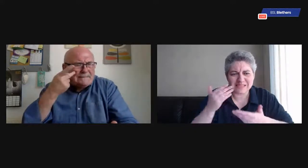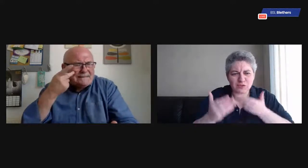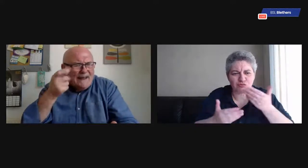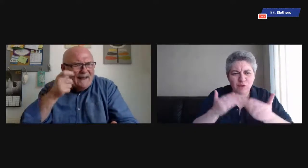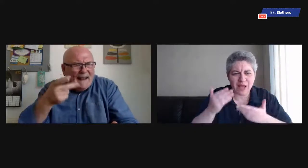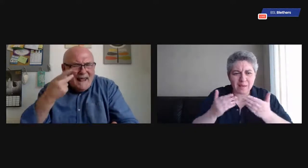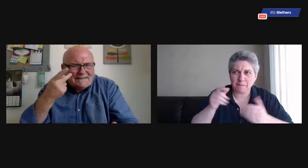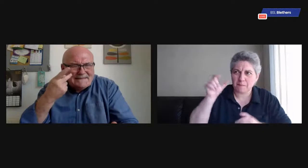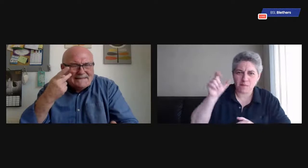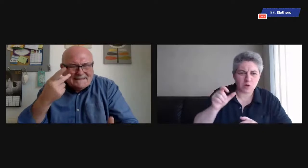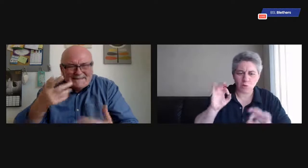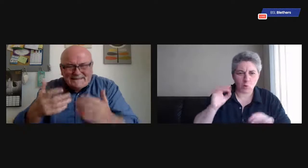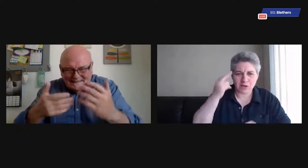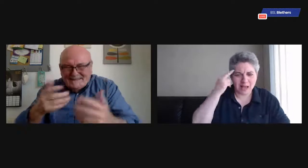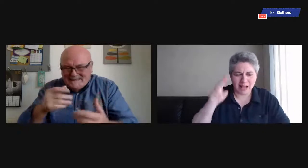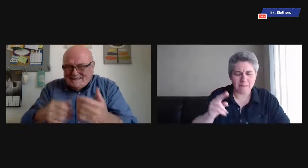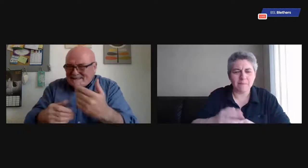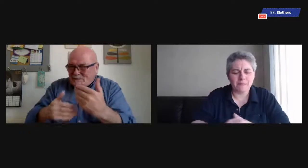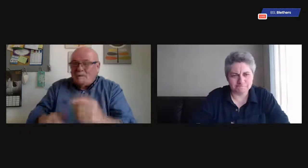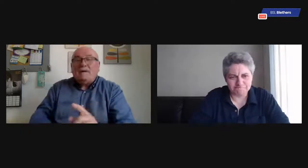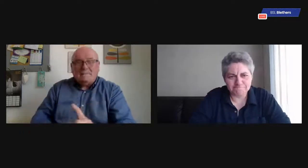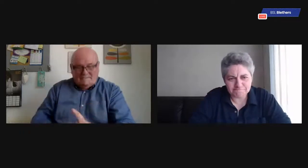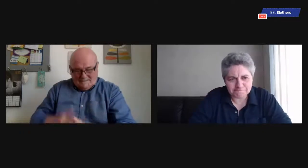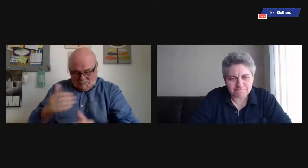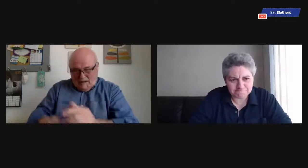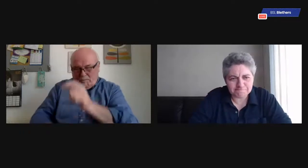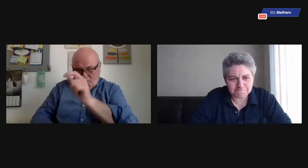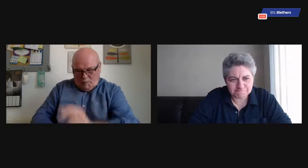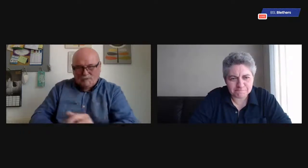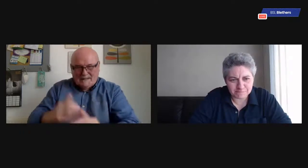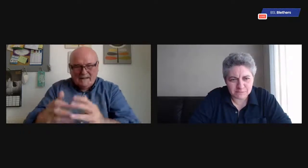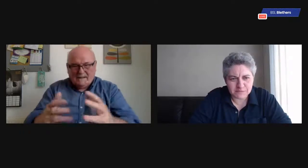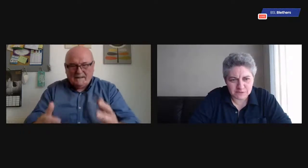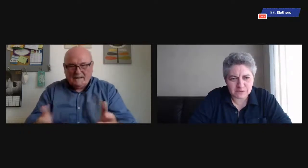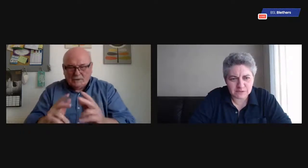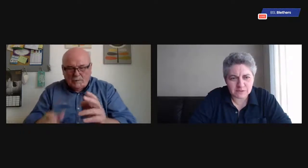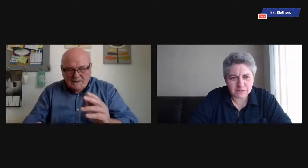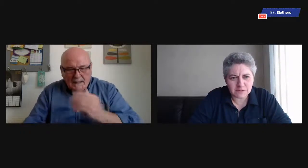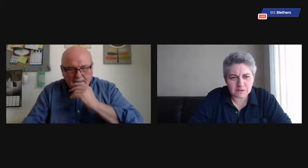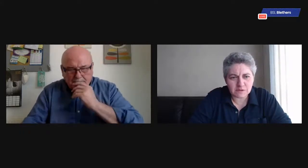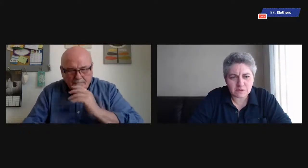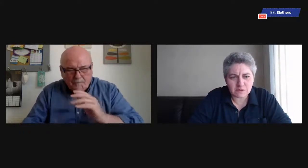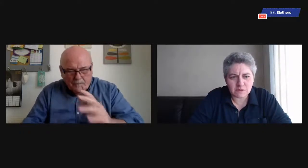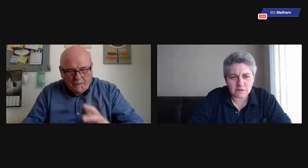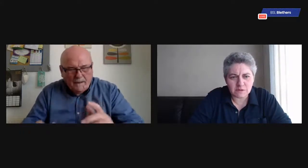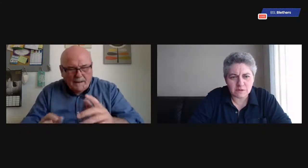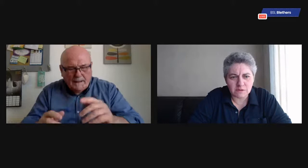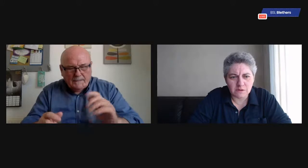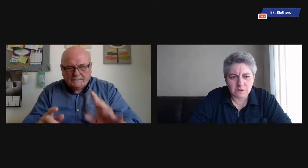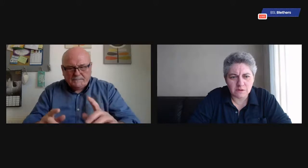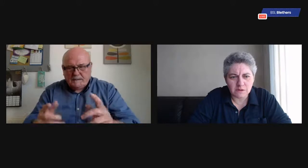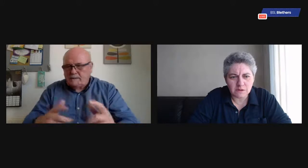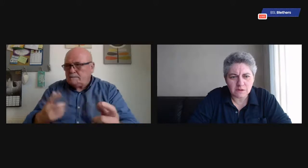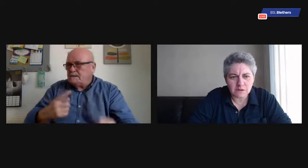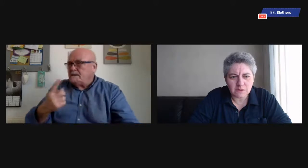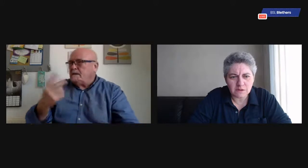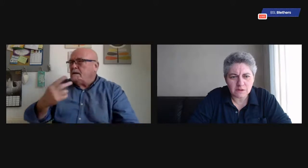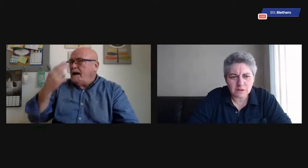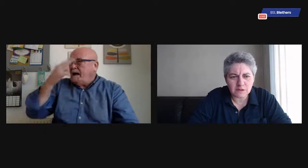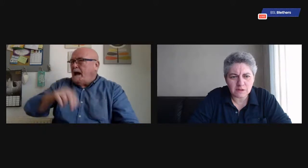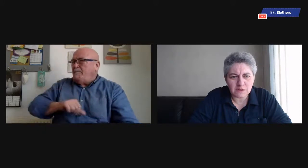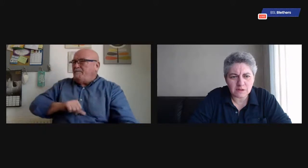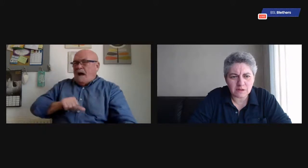sorry, excuse me, the deaf people would come to the court not understanding what was going on. They would see the interpreters, but they would maybe